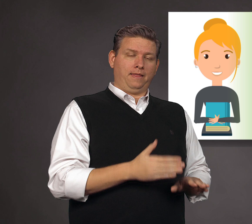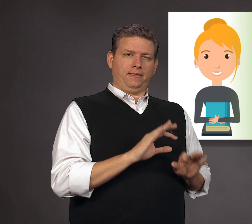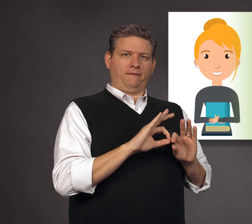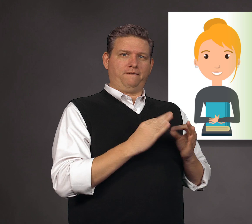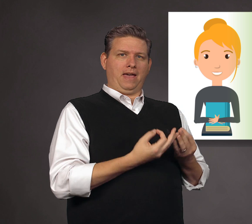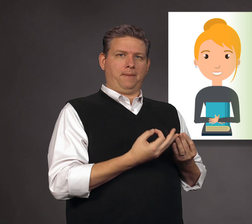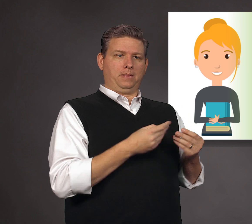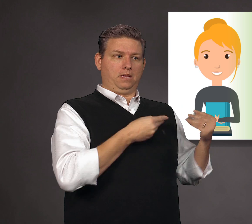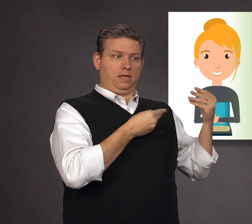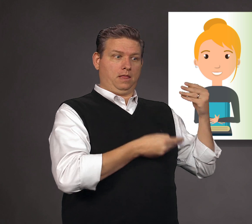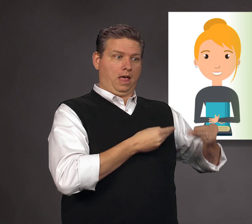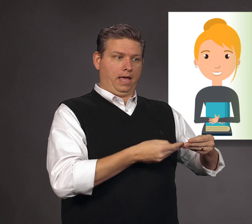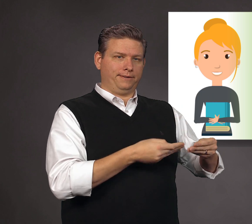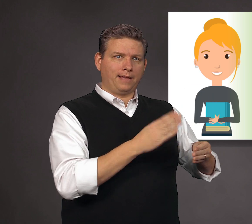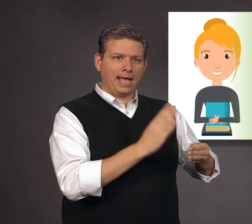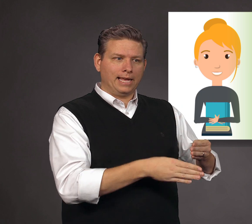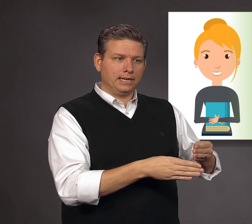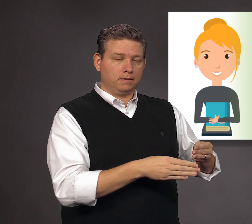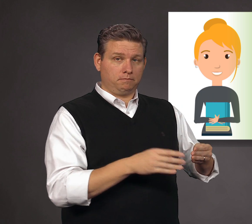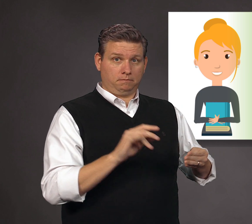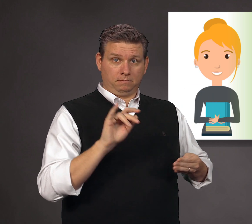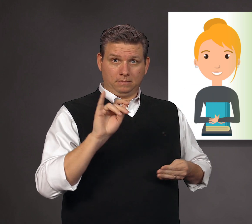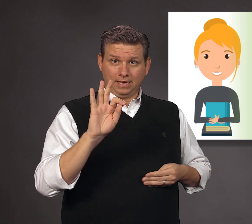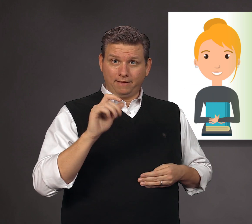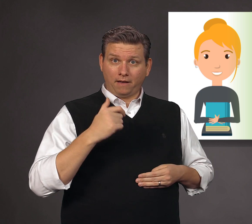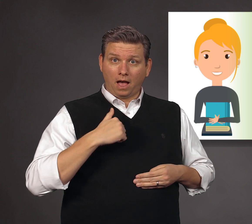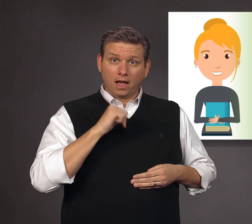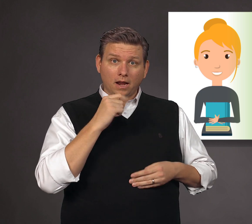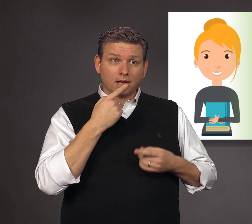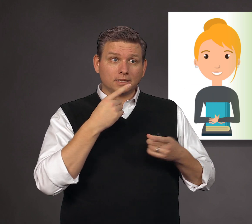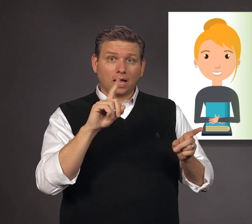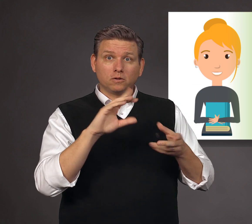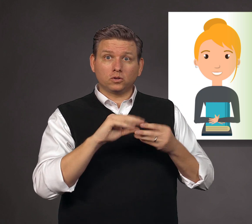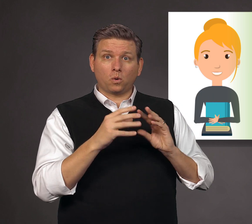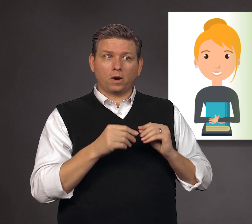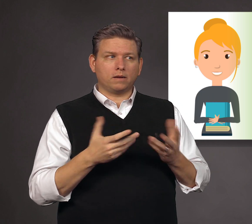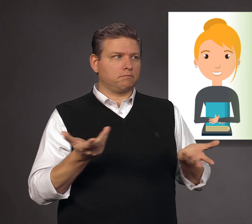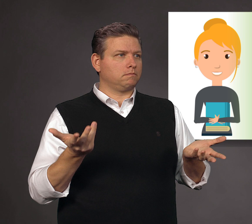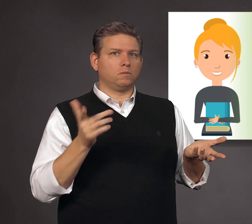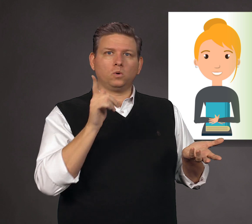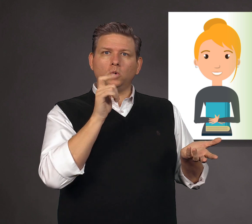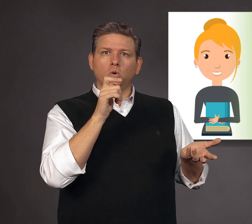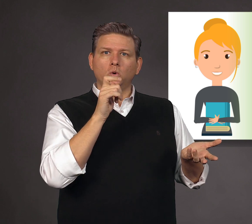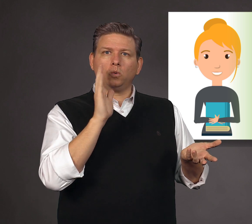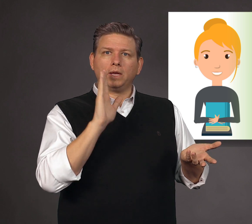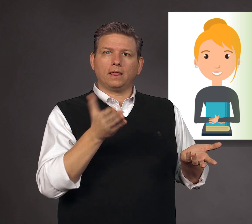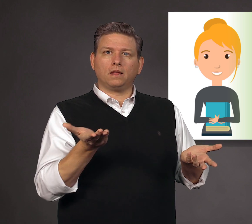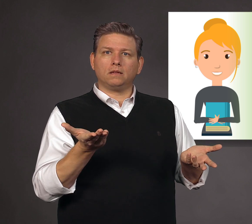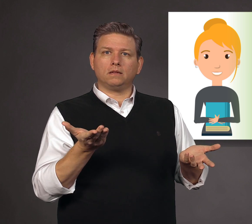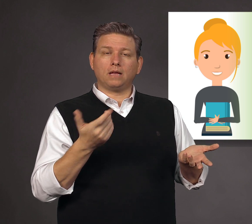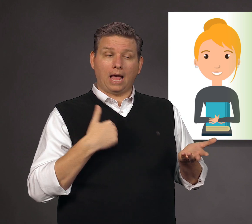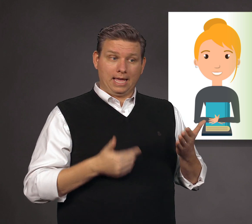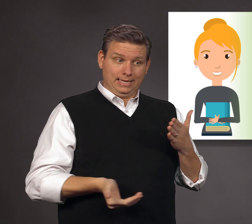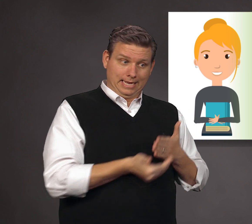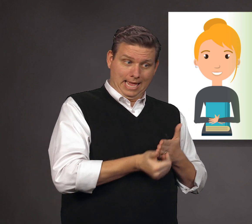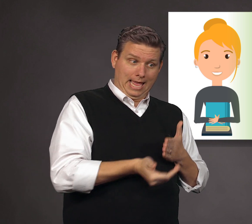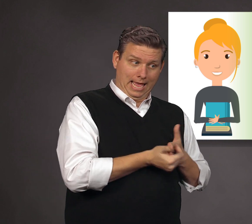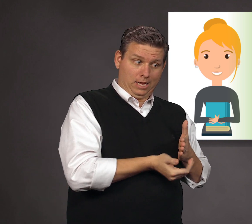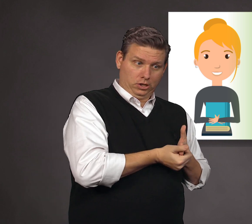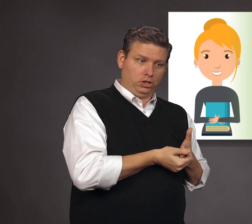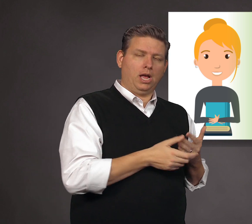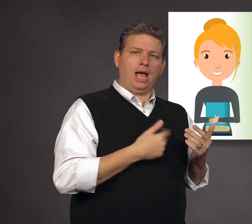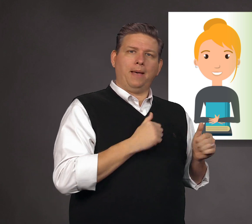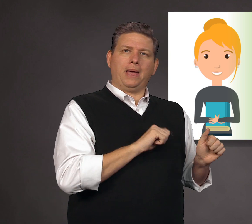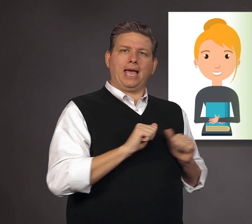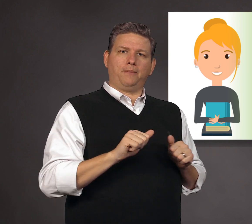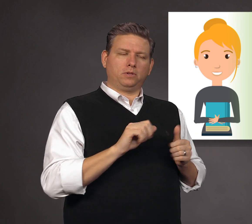I don't tell her story, who will? By finding and attaching records, I was able to document her life and connect with her.